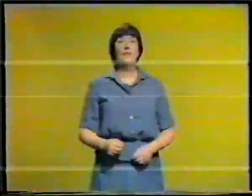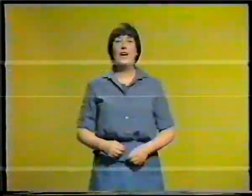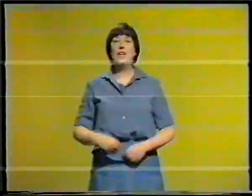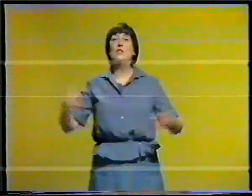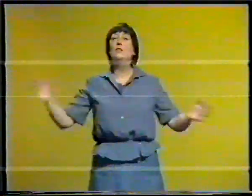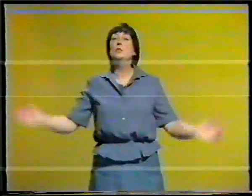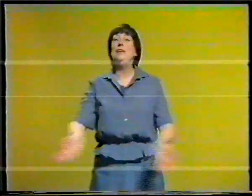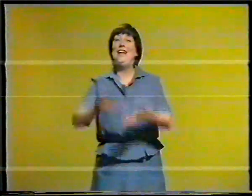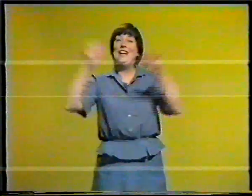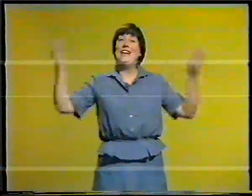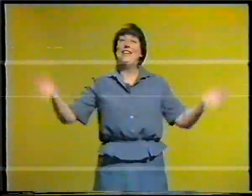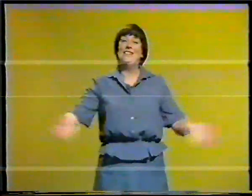and to play.